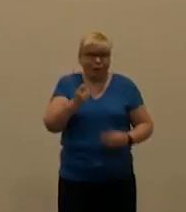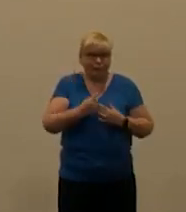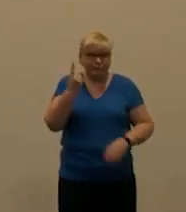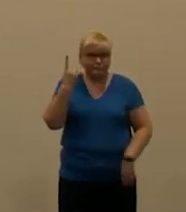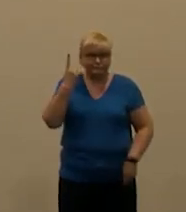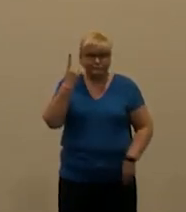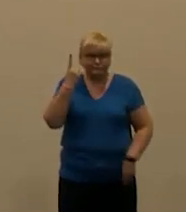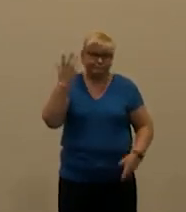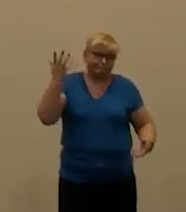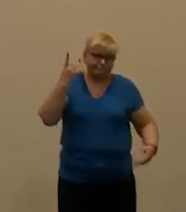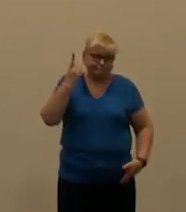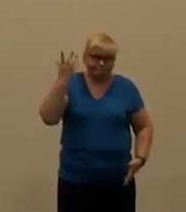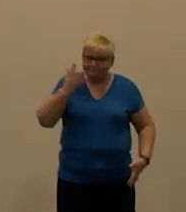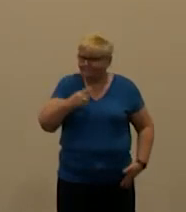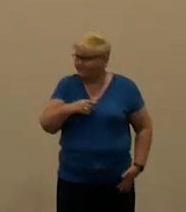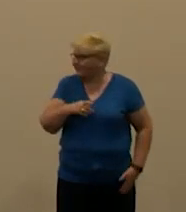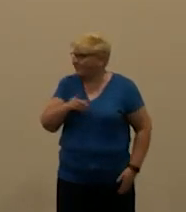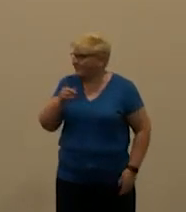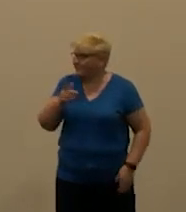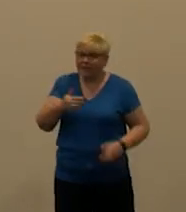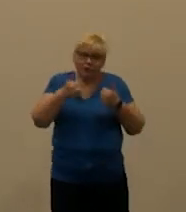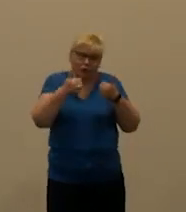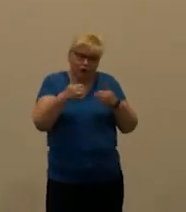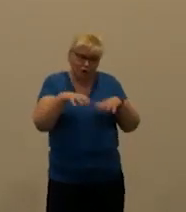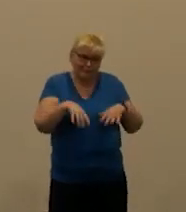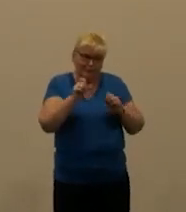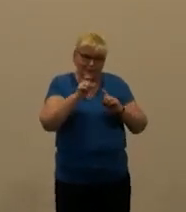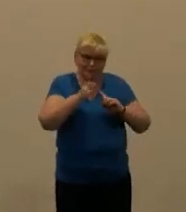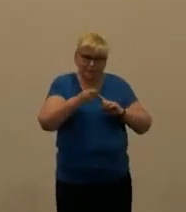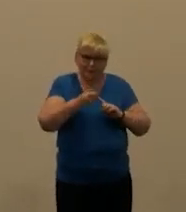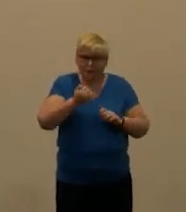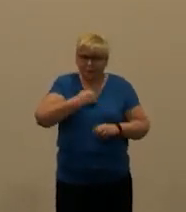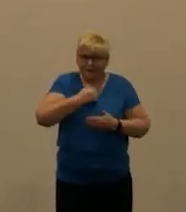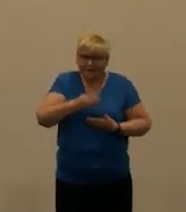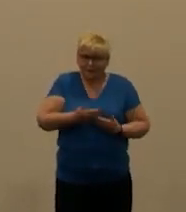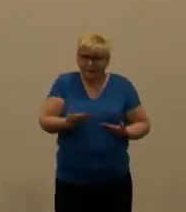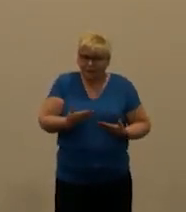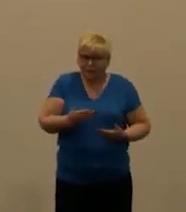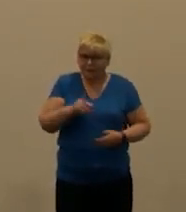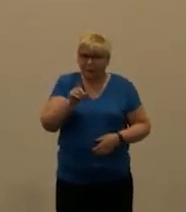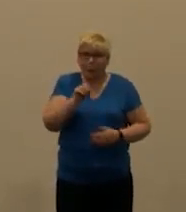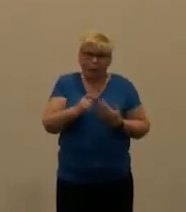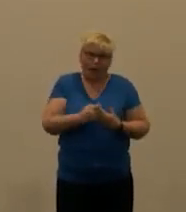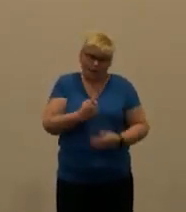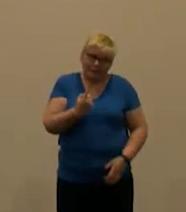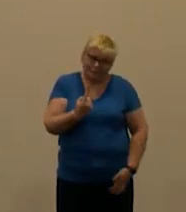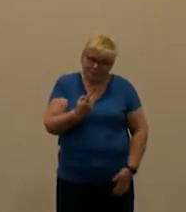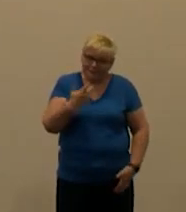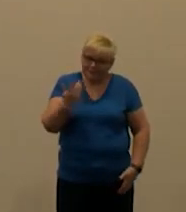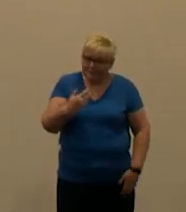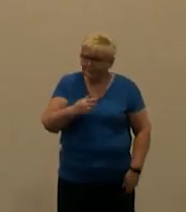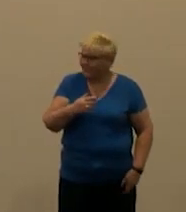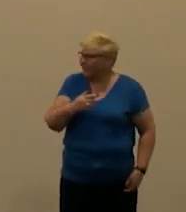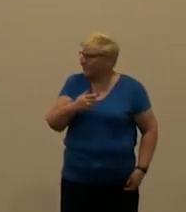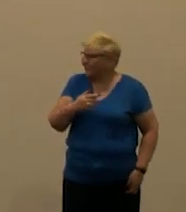and as well, this is the good starting point for my session today, what happened with my finger. So I have a